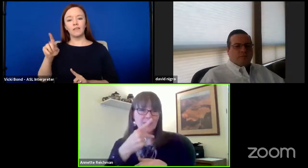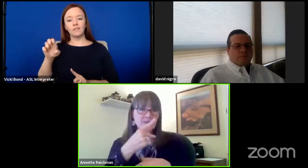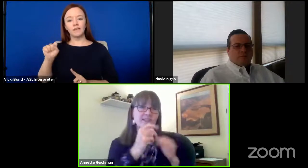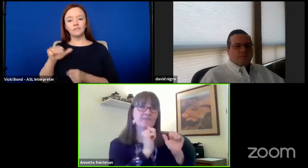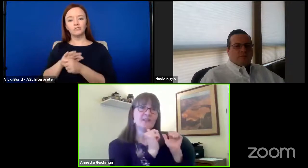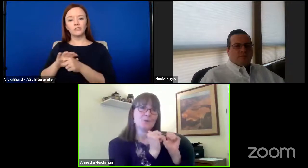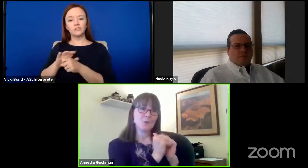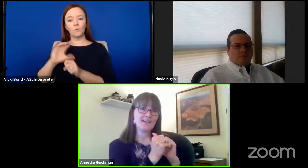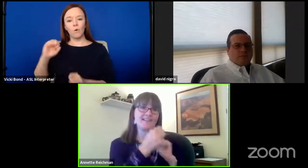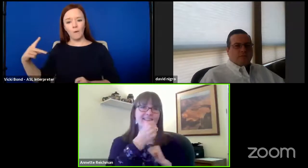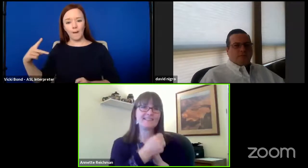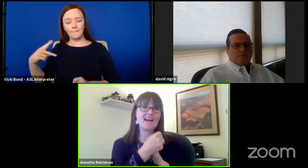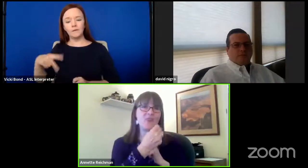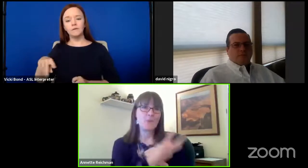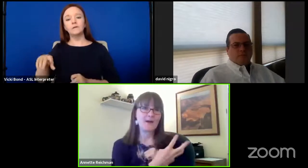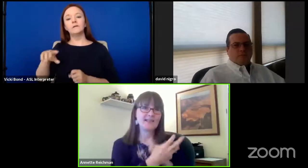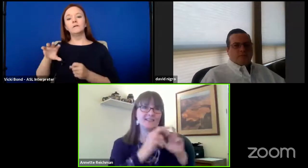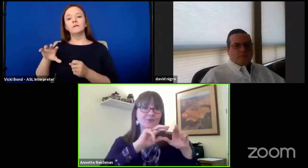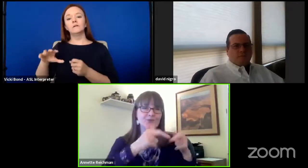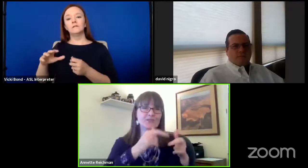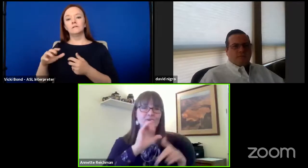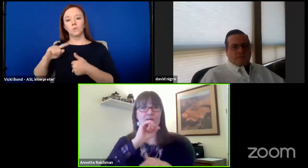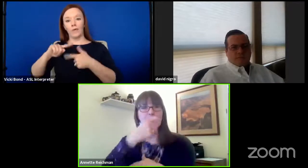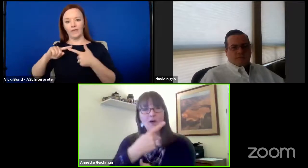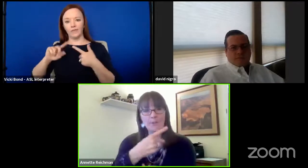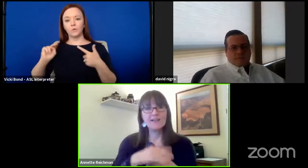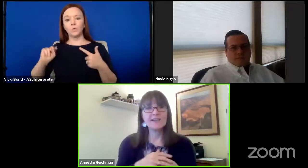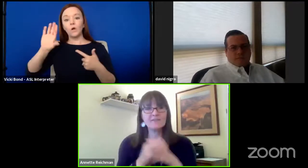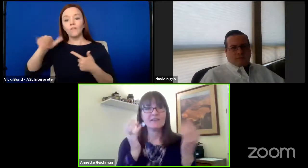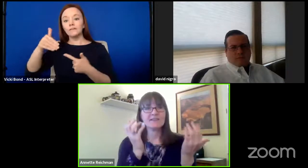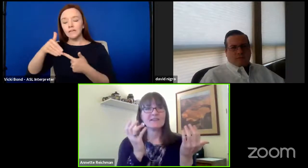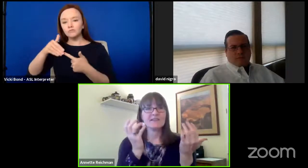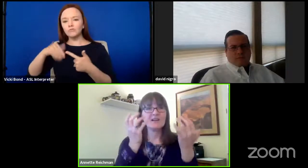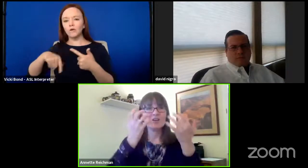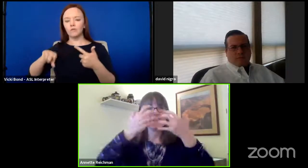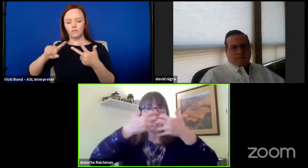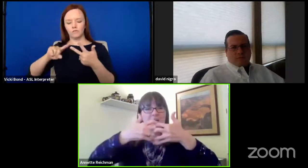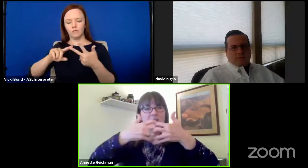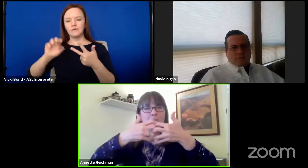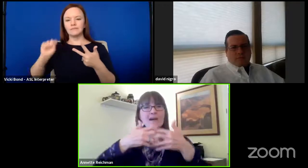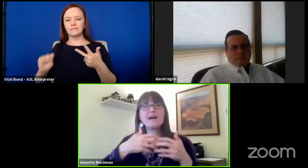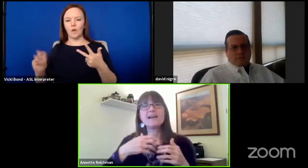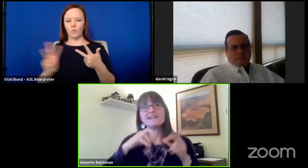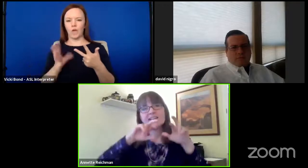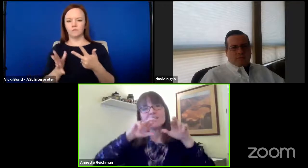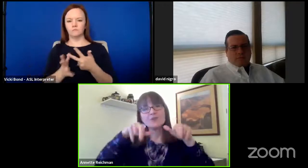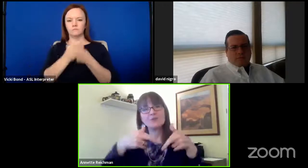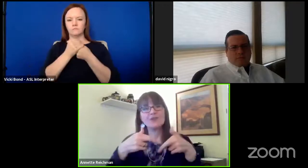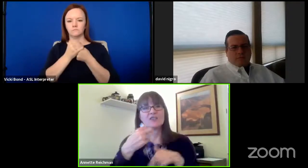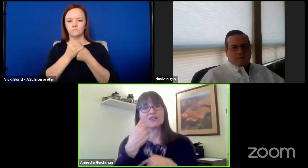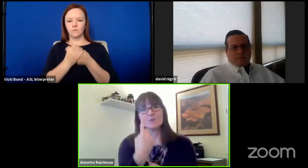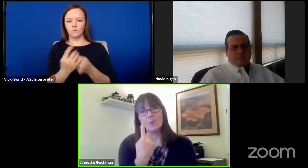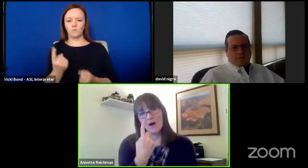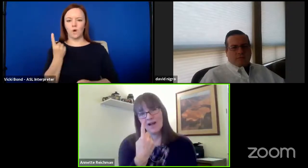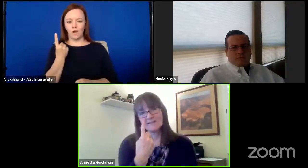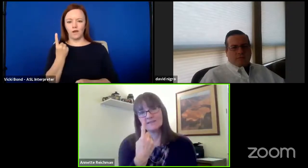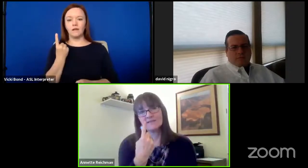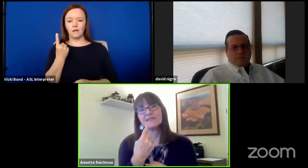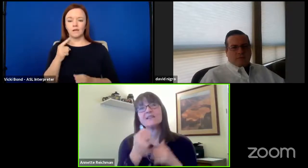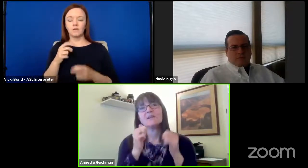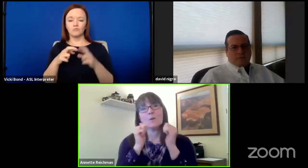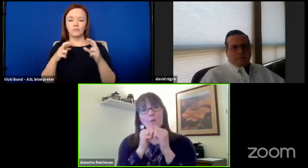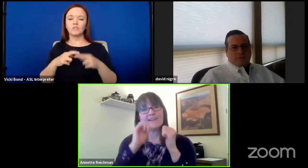Regional Cooperative with the Southwest Regional Cooperative. They are now combined into Region